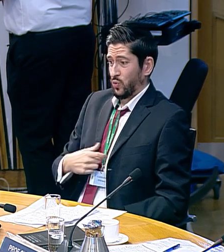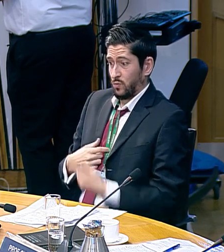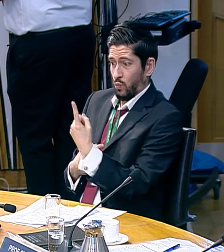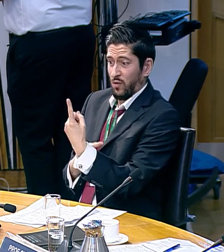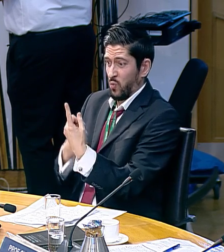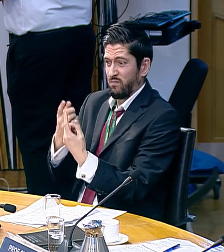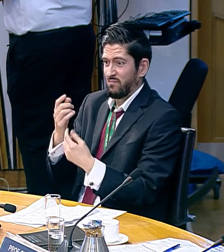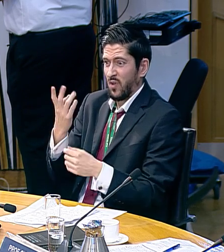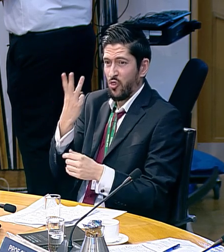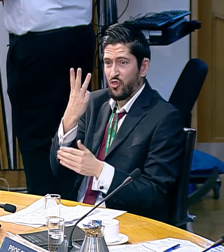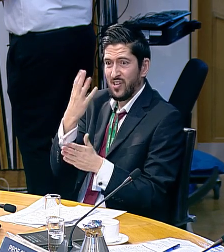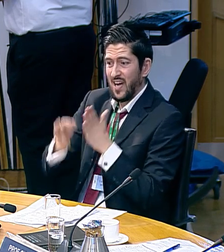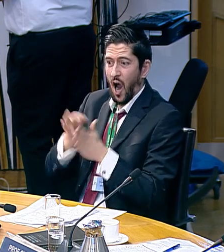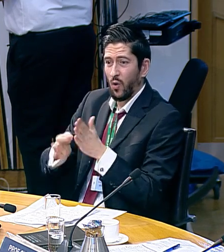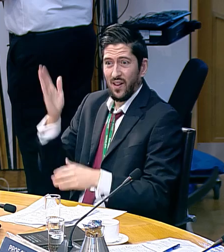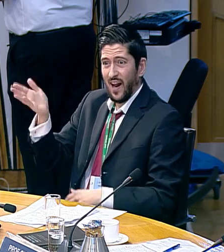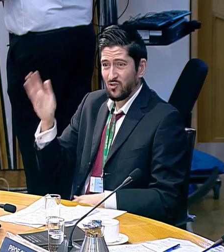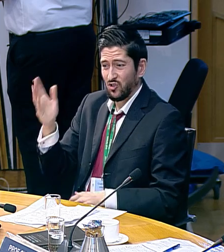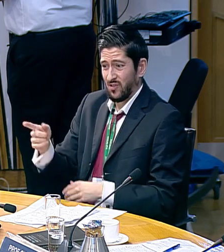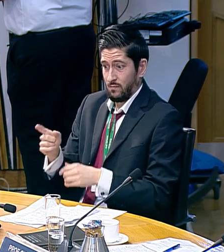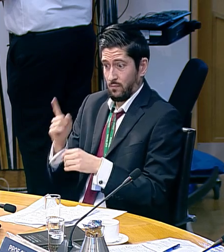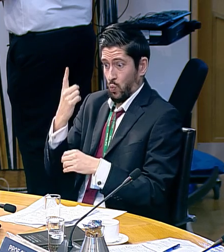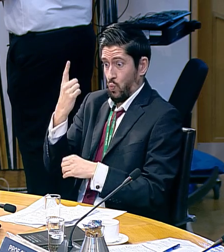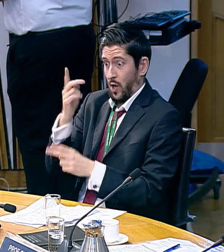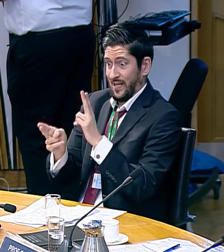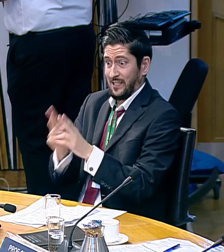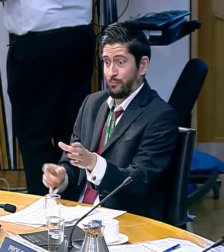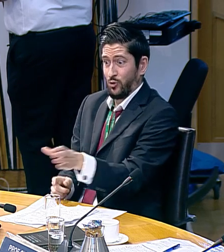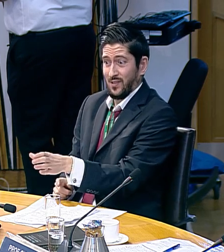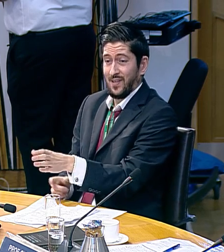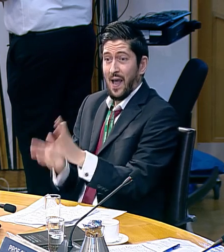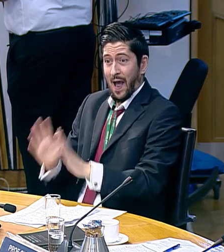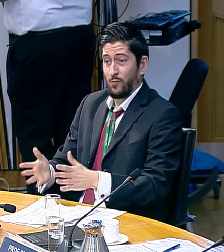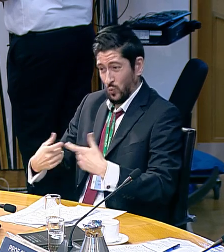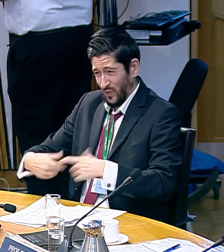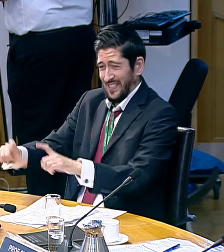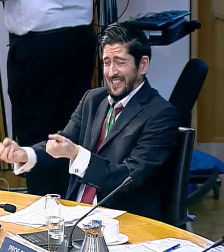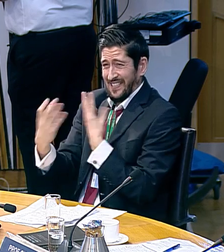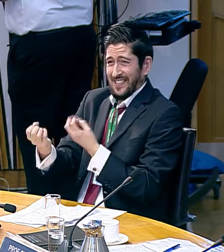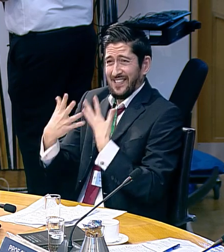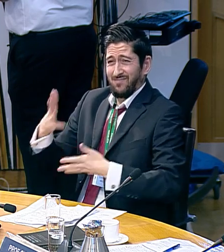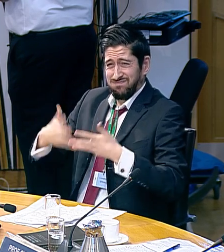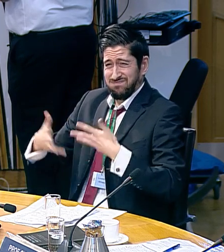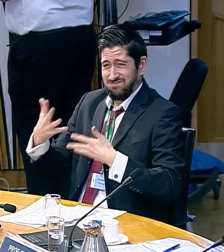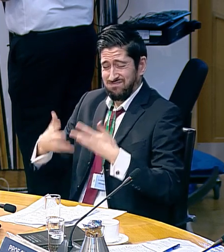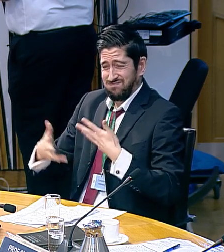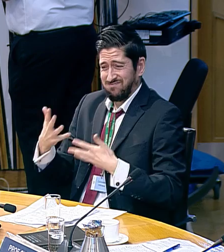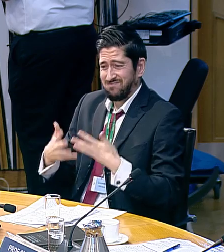for an entire day. And I had an interpreter that had to work for a three-hour lecture, who had to interpret for